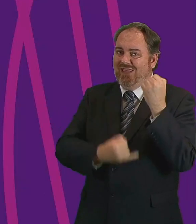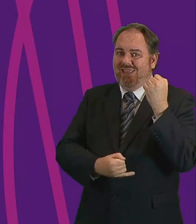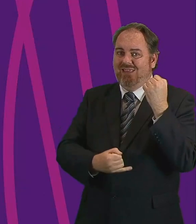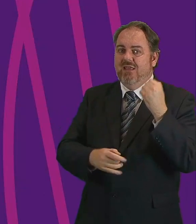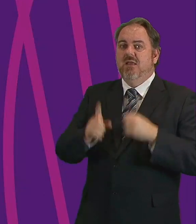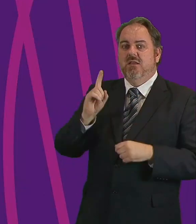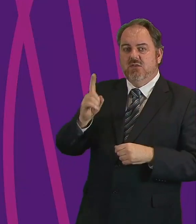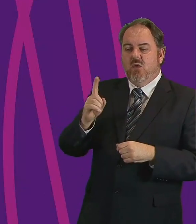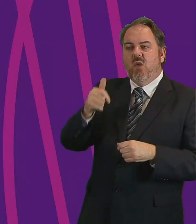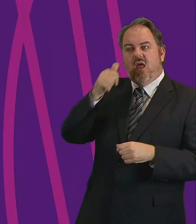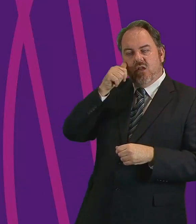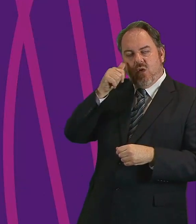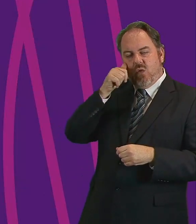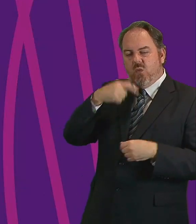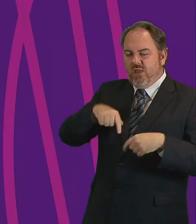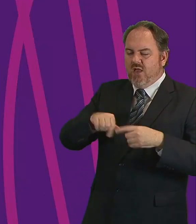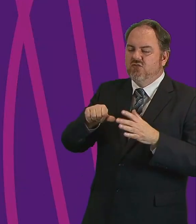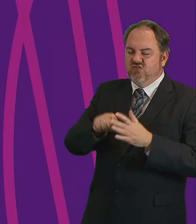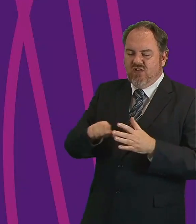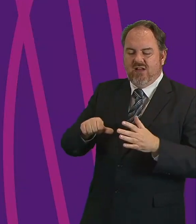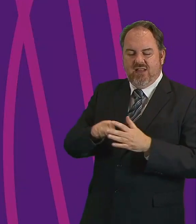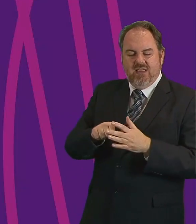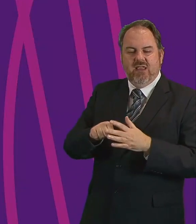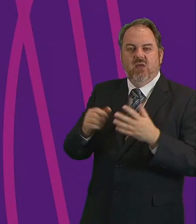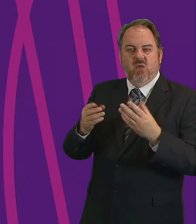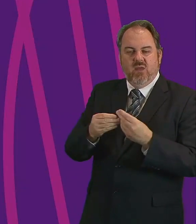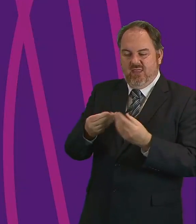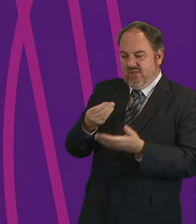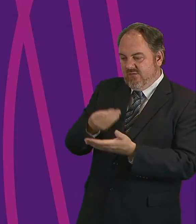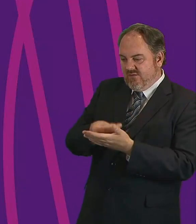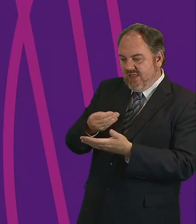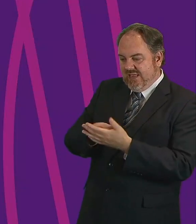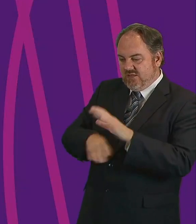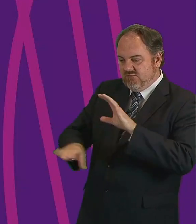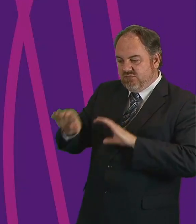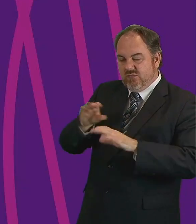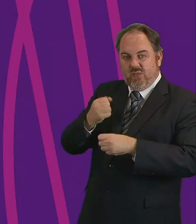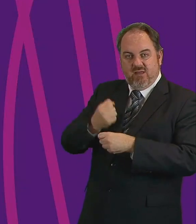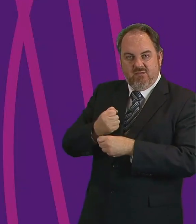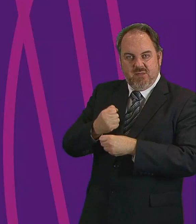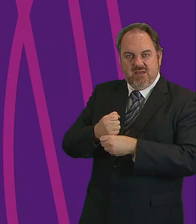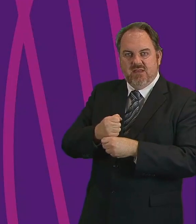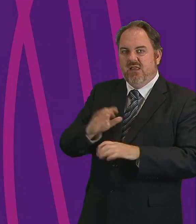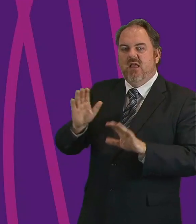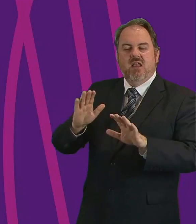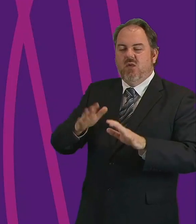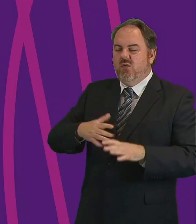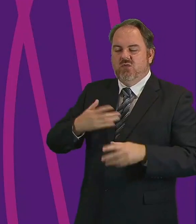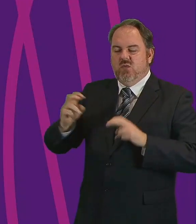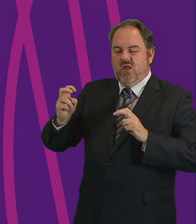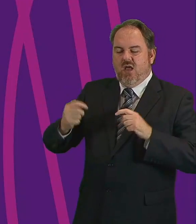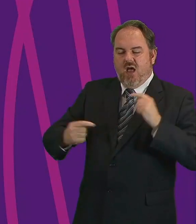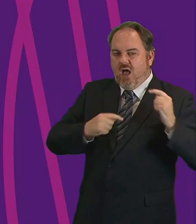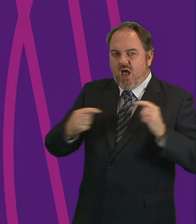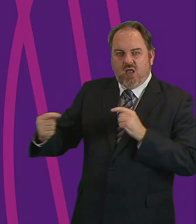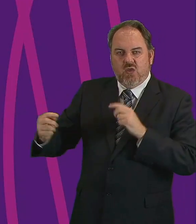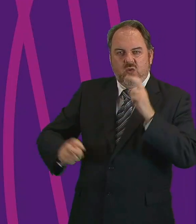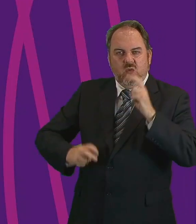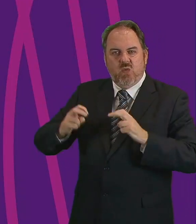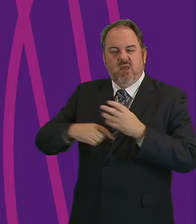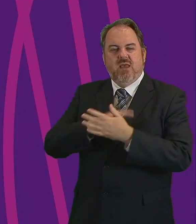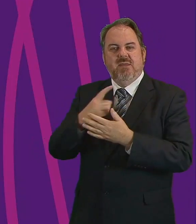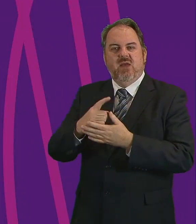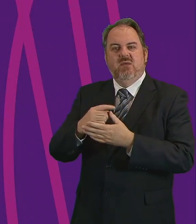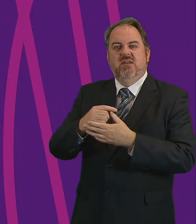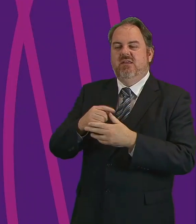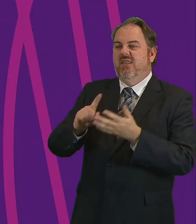very tight fiscal constraints, and I don't want to get into a constitutional argy-bargy about the fiscal framework. I hope we can find consensus.